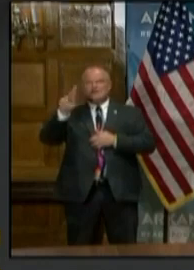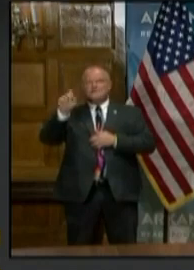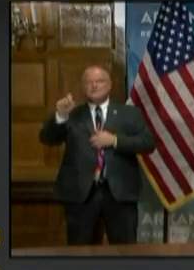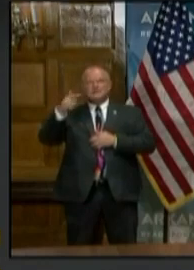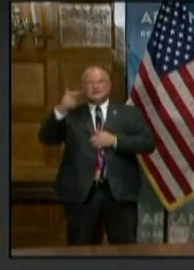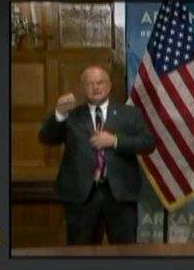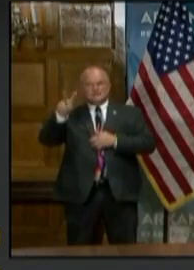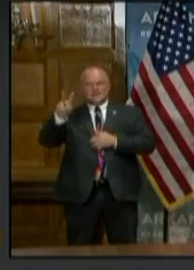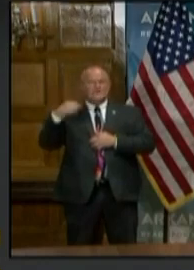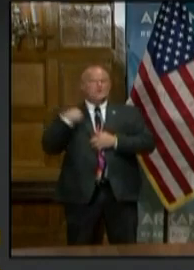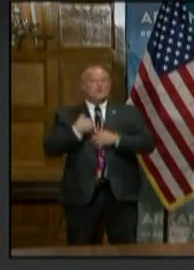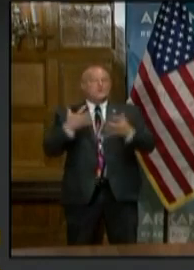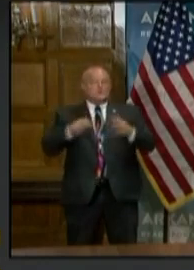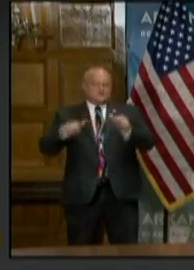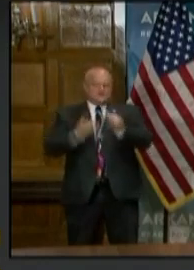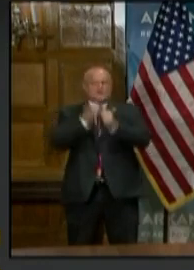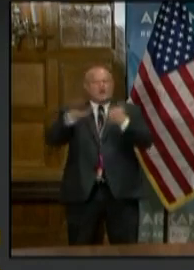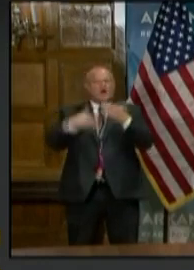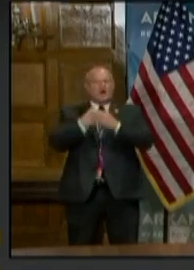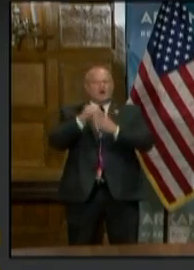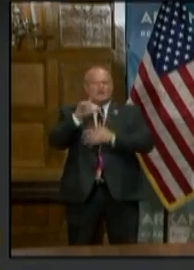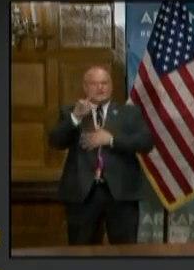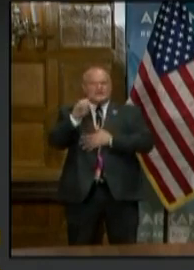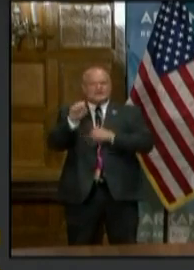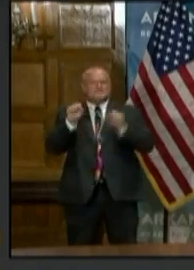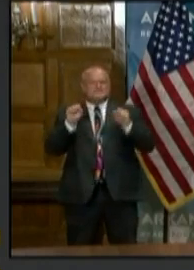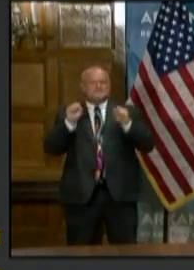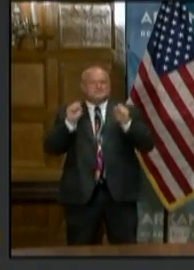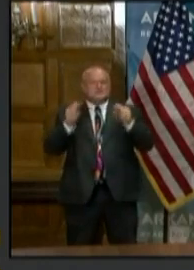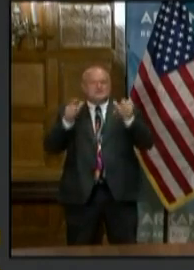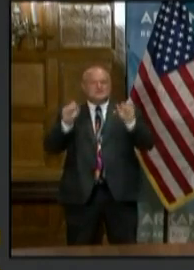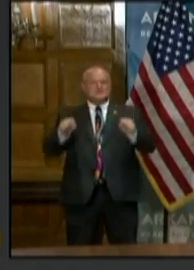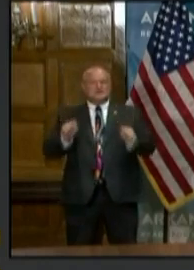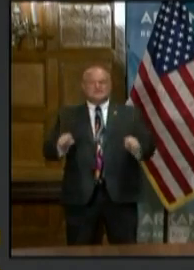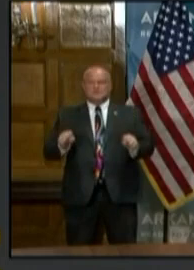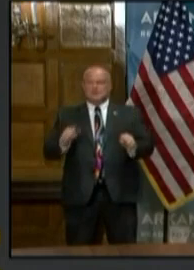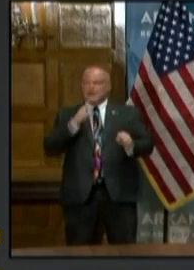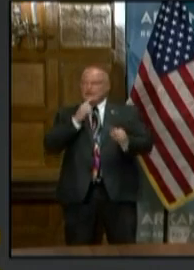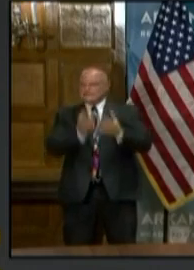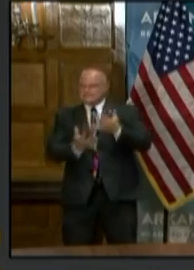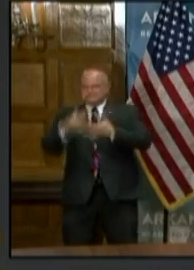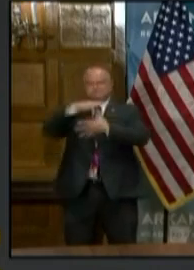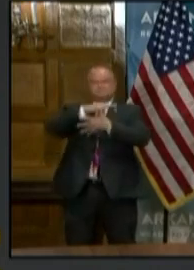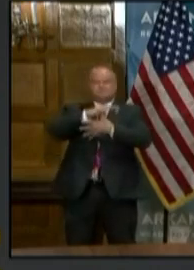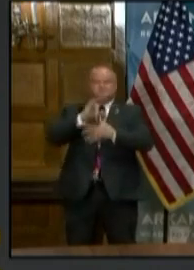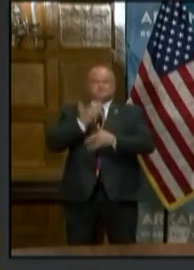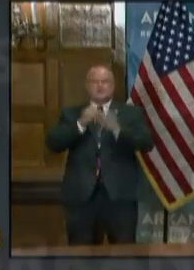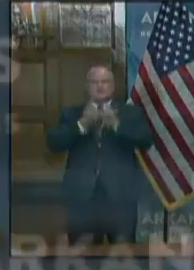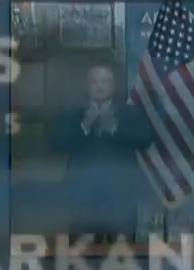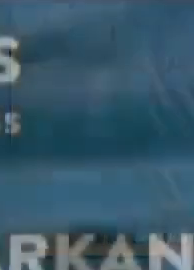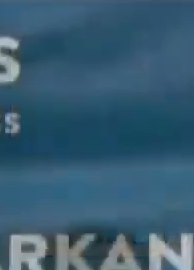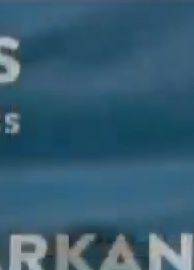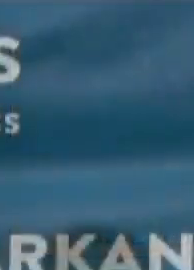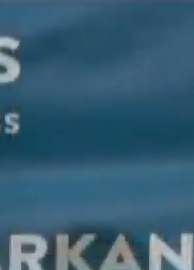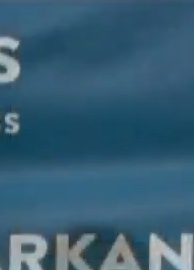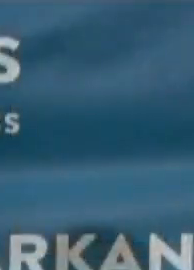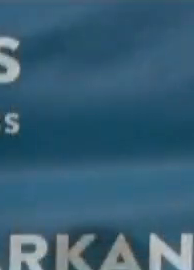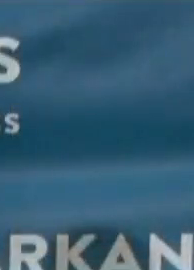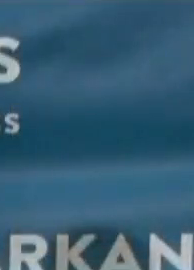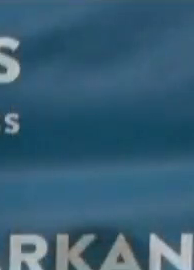adws.internalaudit@arkansas.gov. We want to follow up with all these claims as quickly as we can. This has certainly taken precedent for our Department of Workforce